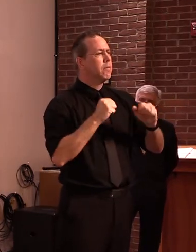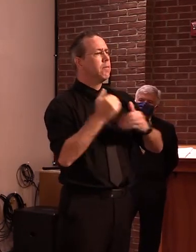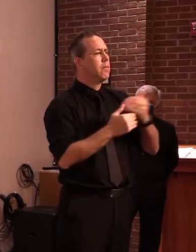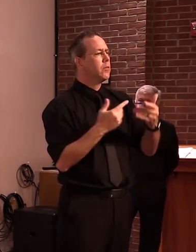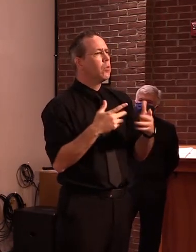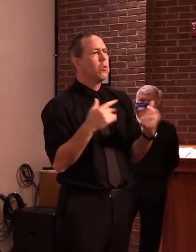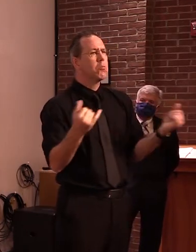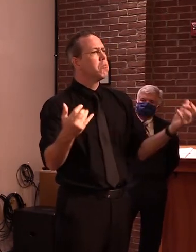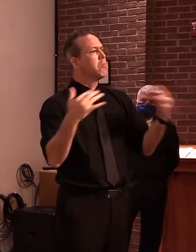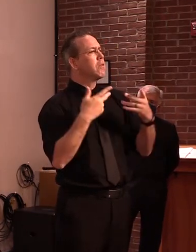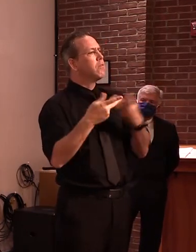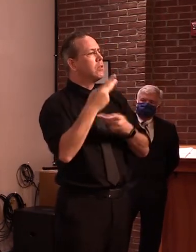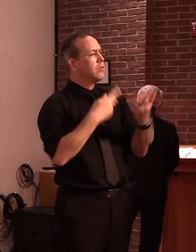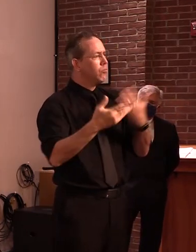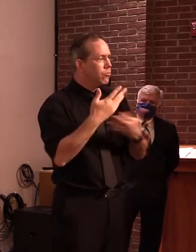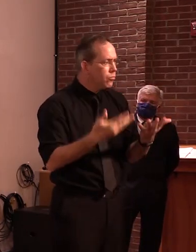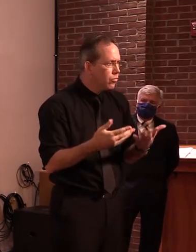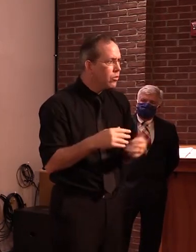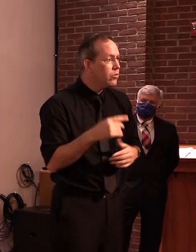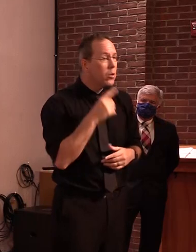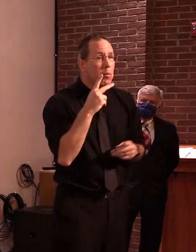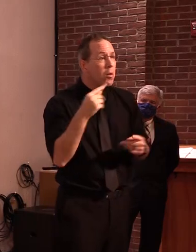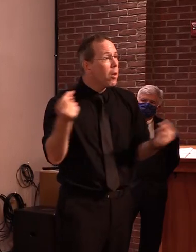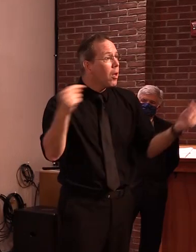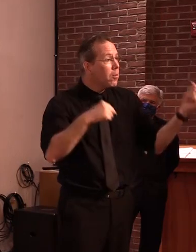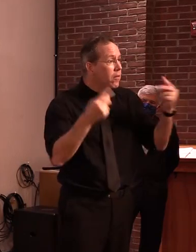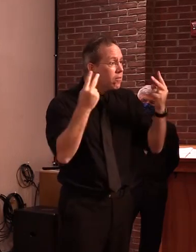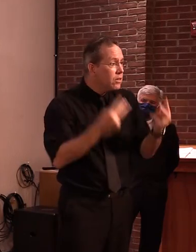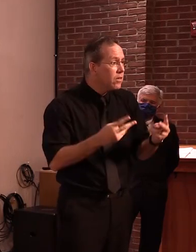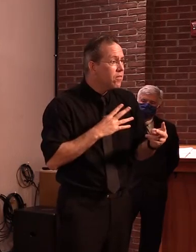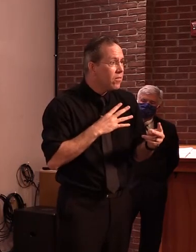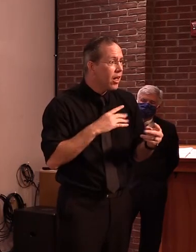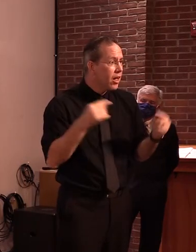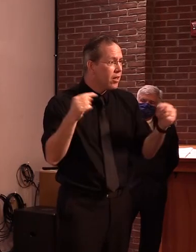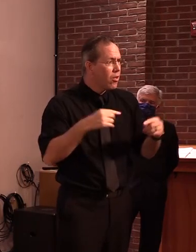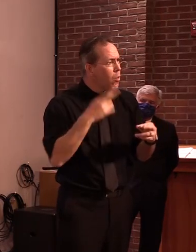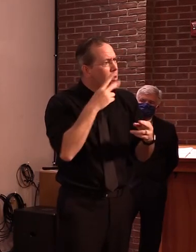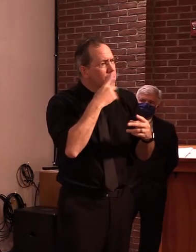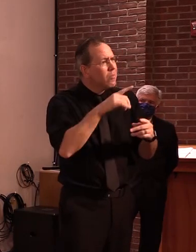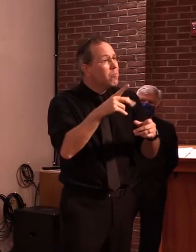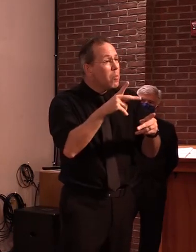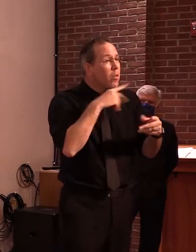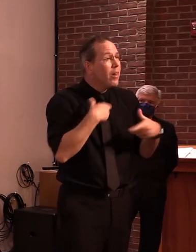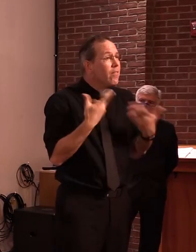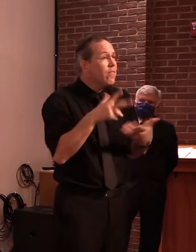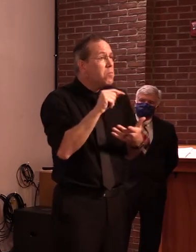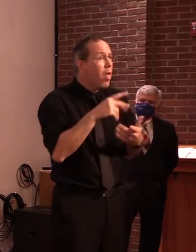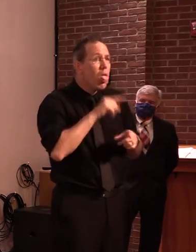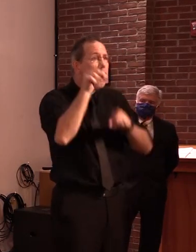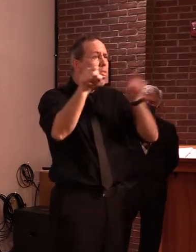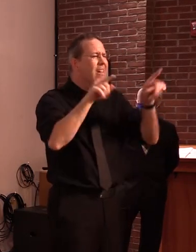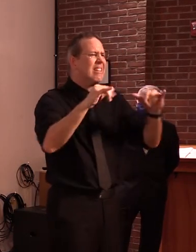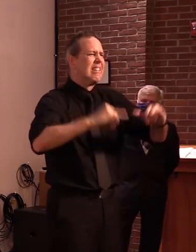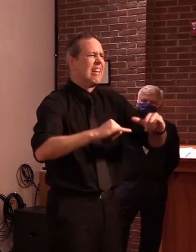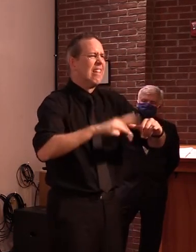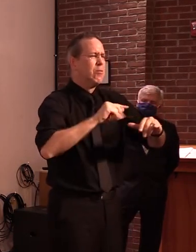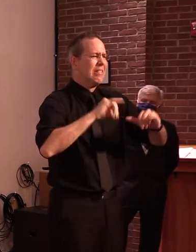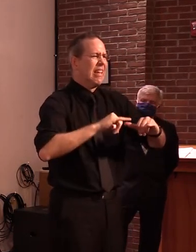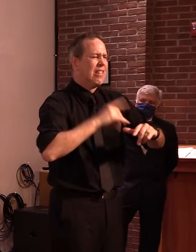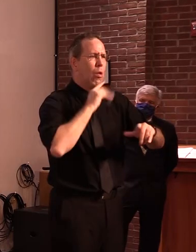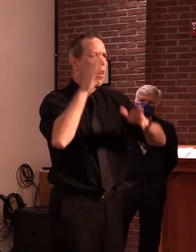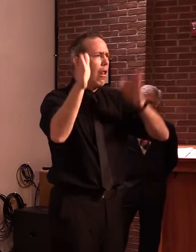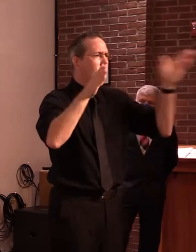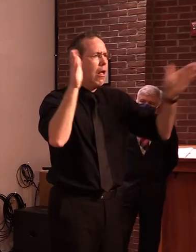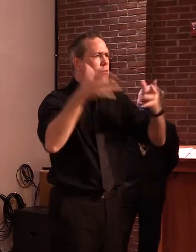But once they're here, we want to keep them here as well. I think that's part of our challenge, is to make sure, you know,